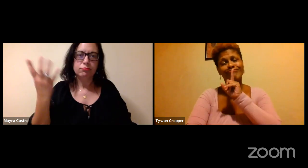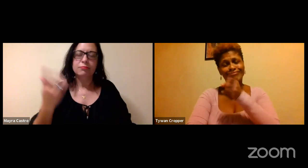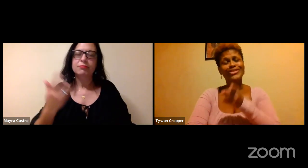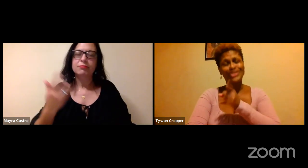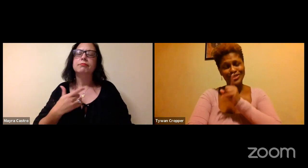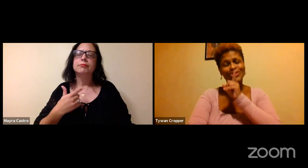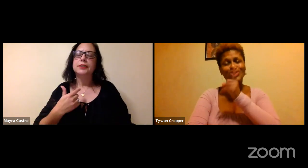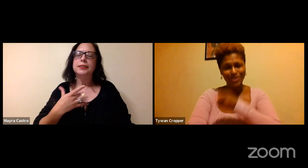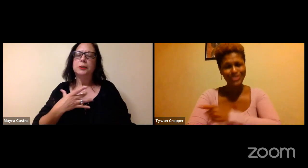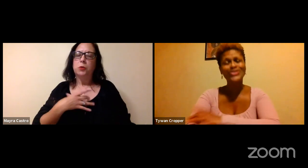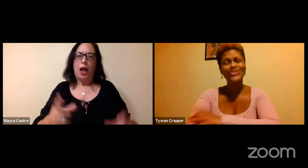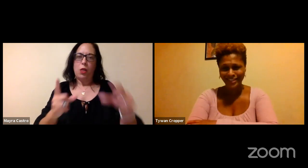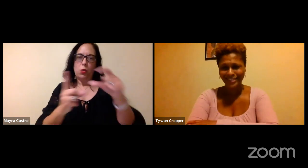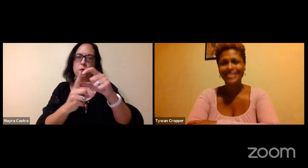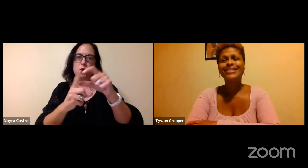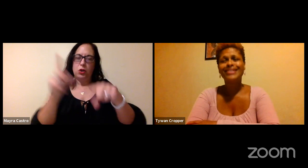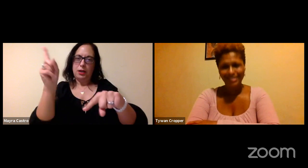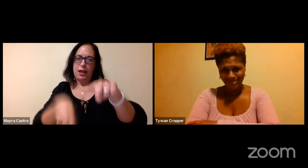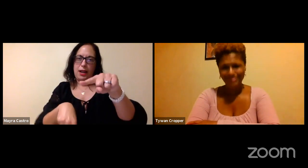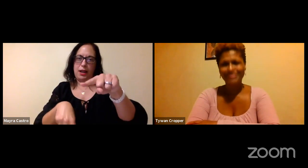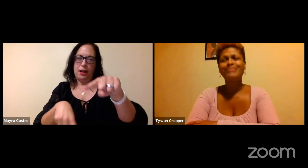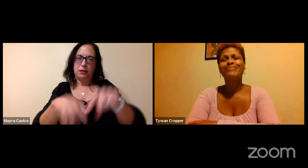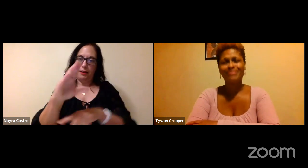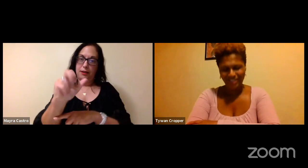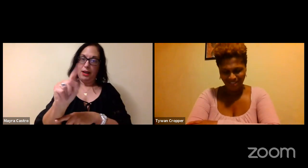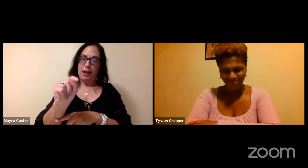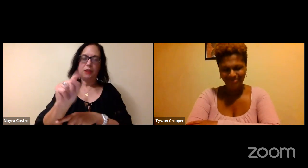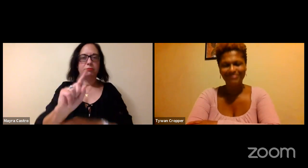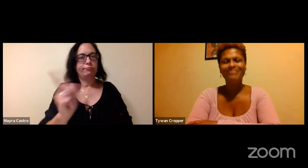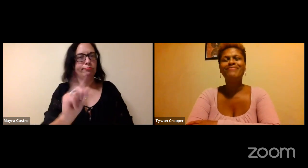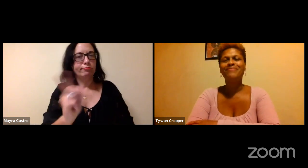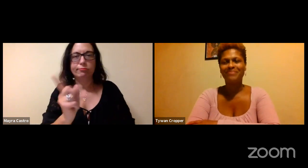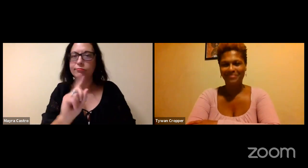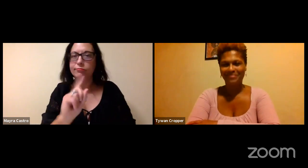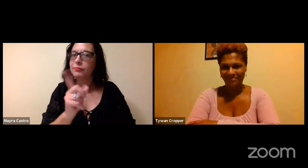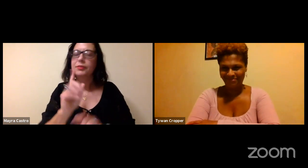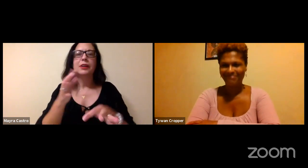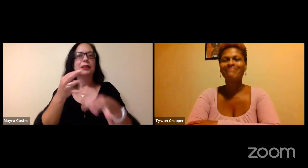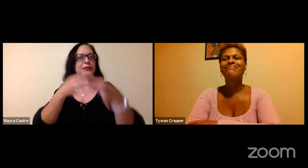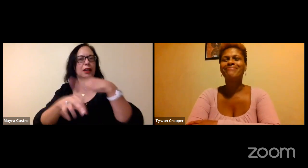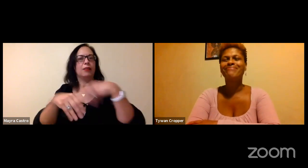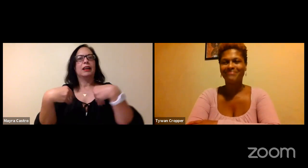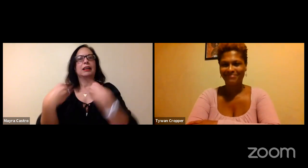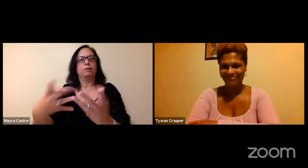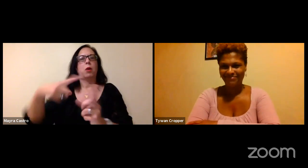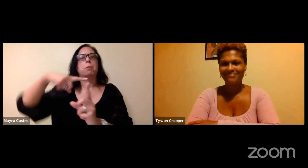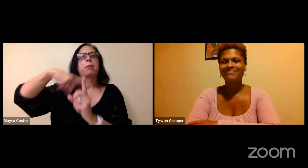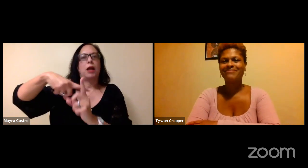to be ignored. That's so true. And I don't like that word can't.